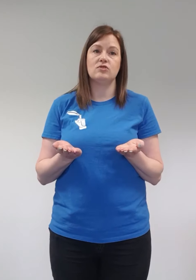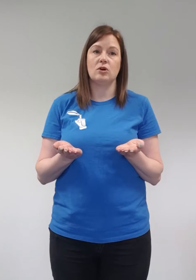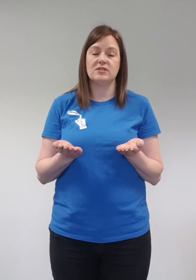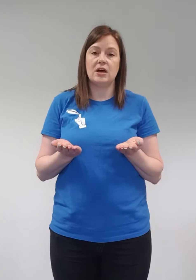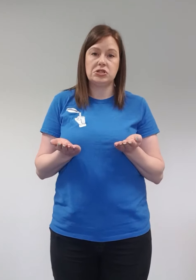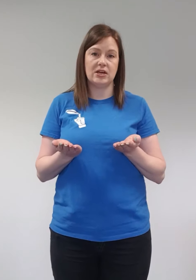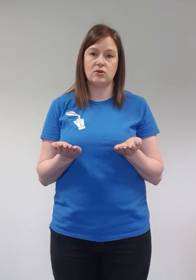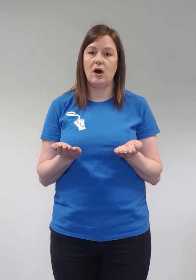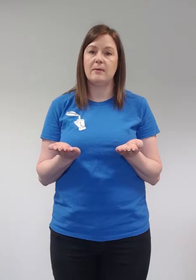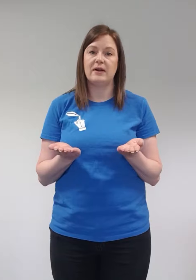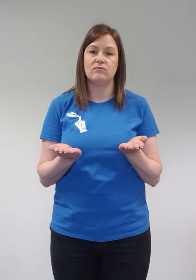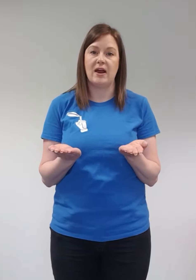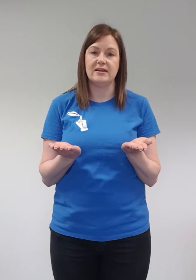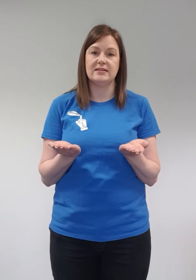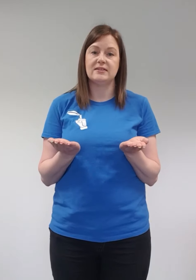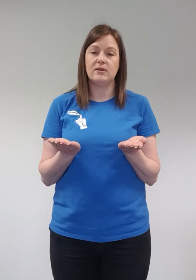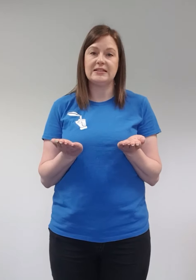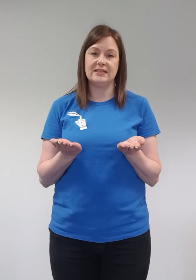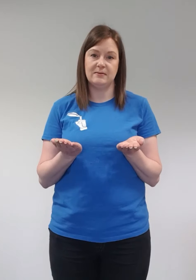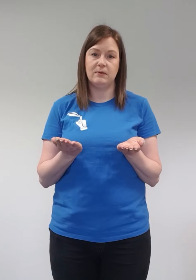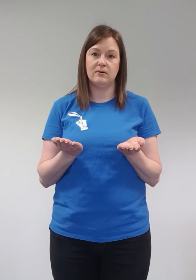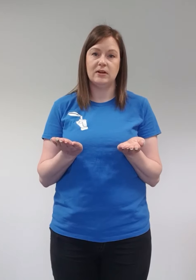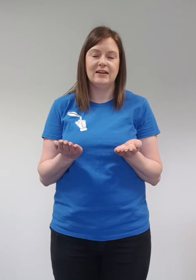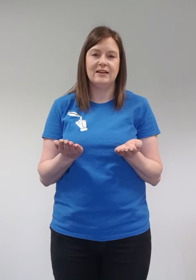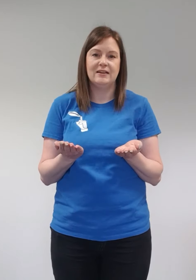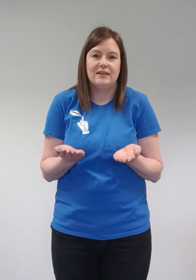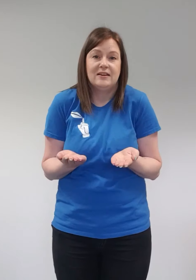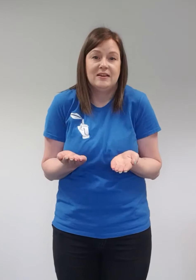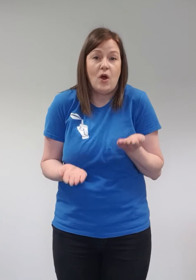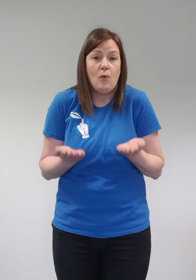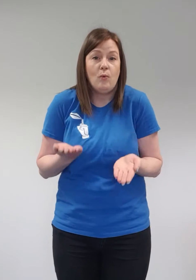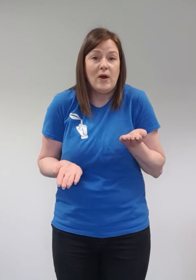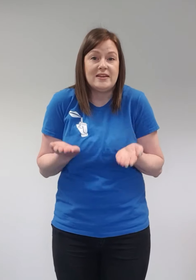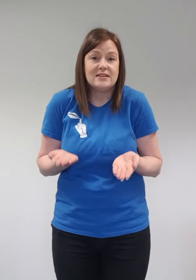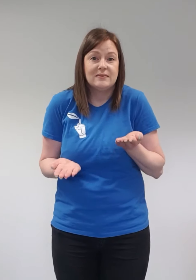shoulders hunched and your eyebrows raised. So nice and simple. Weight.